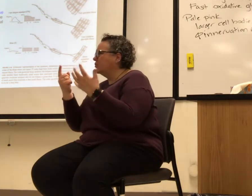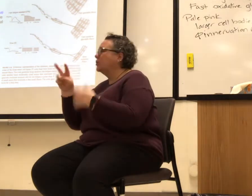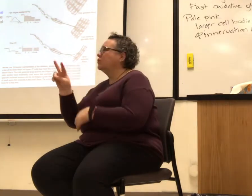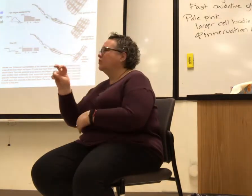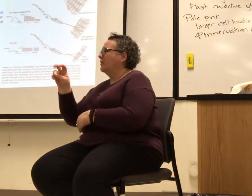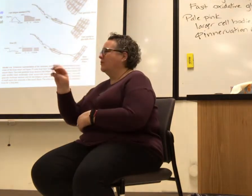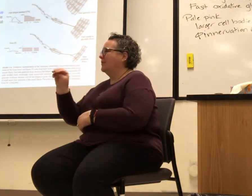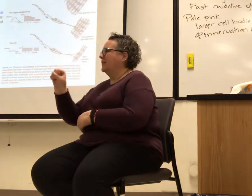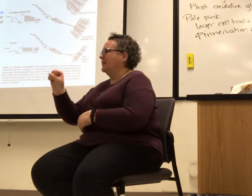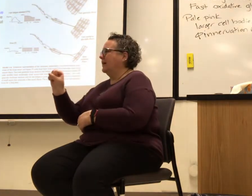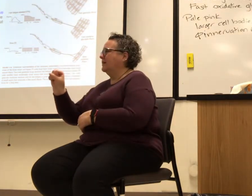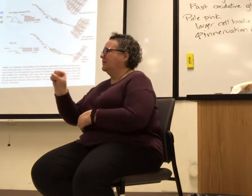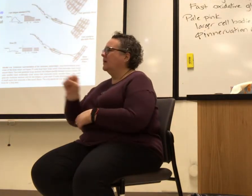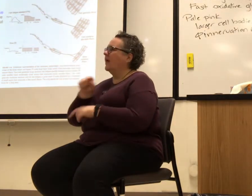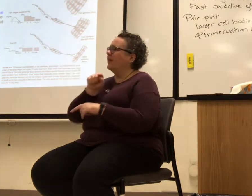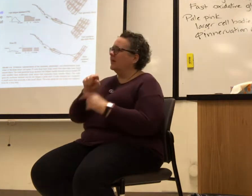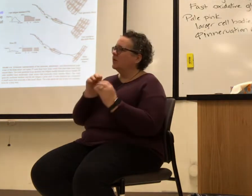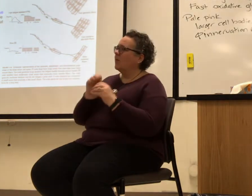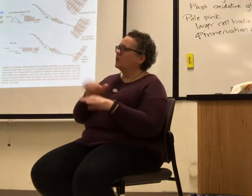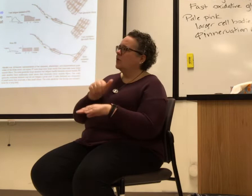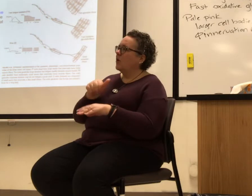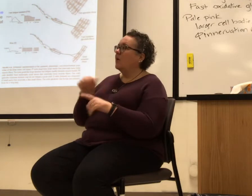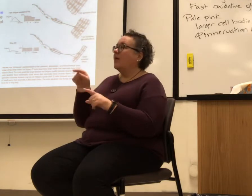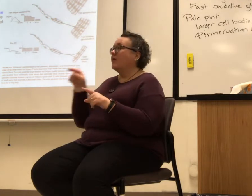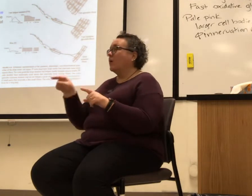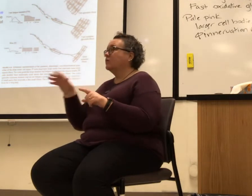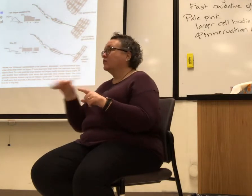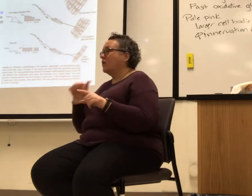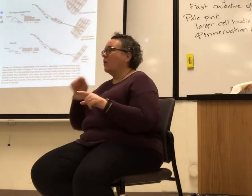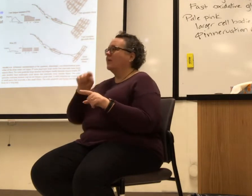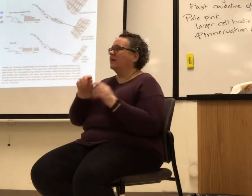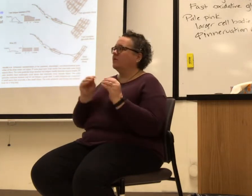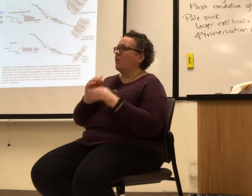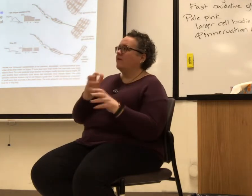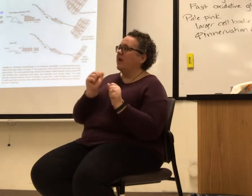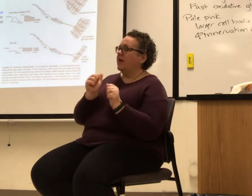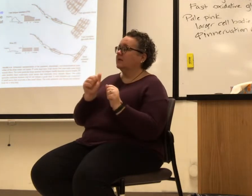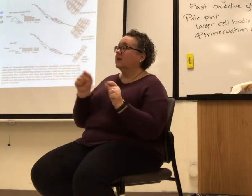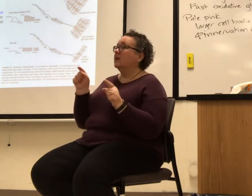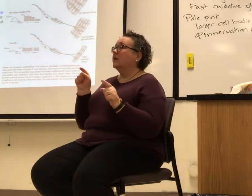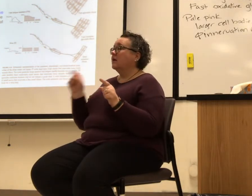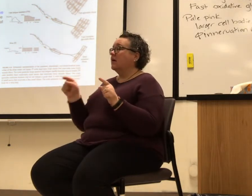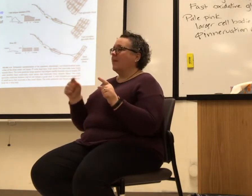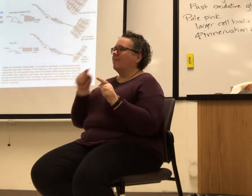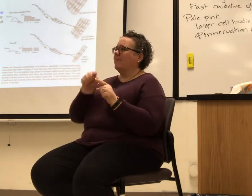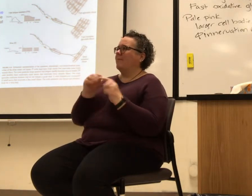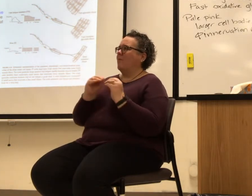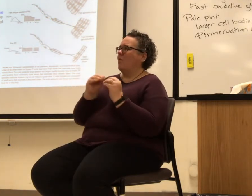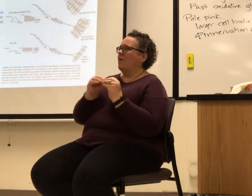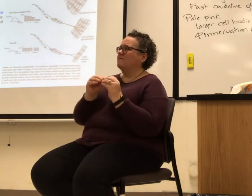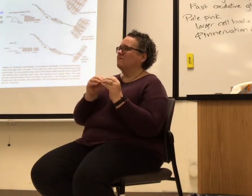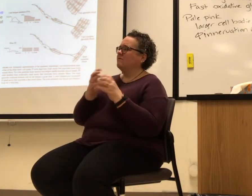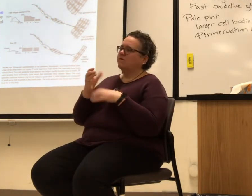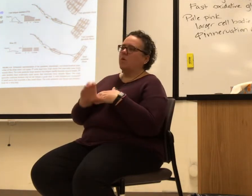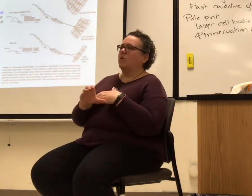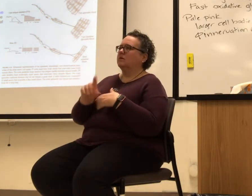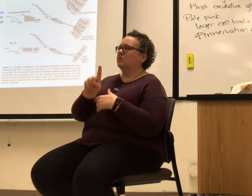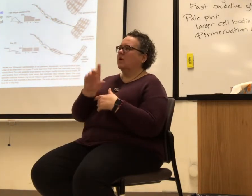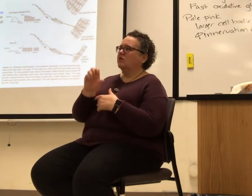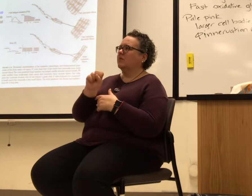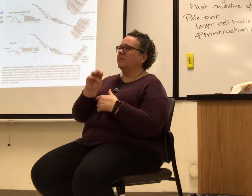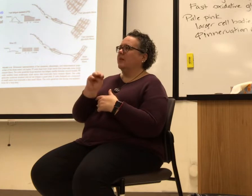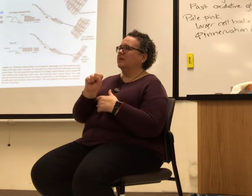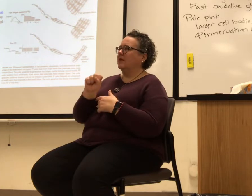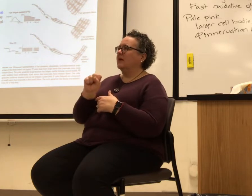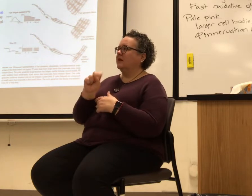200. They're slower. These are faster. And also they generate more force. That peak there is 20 grams.